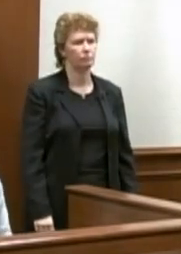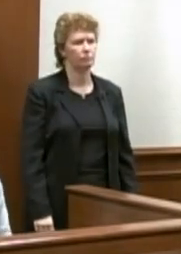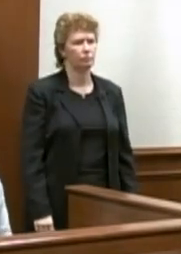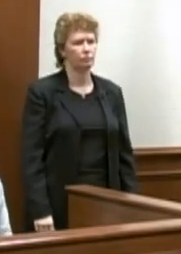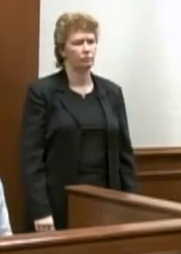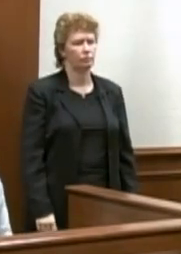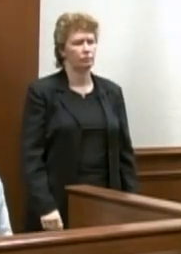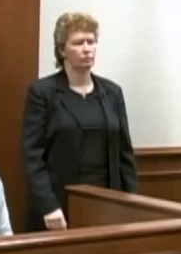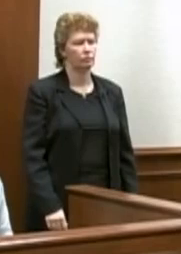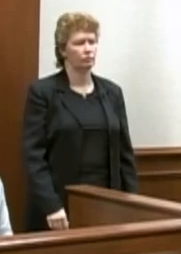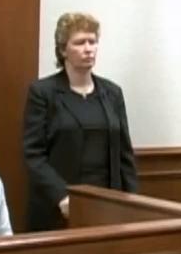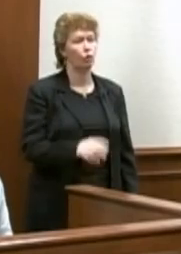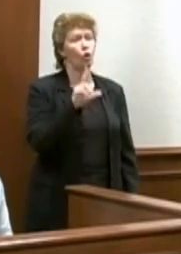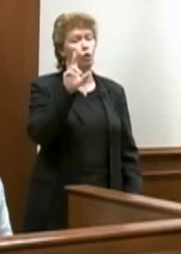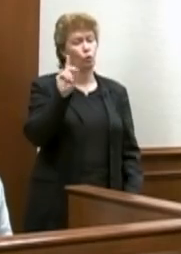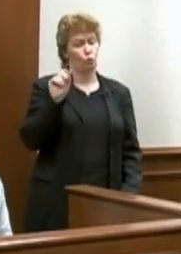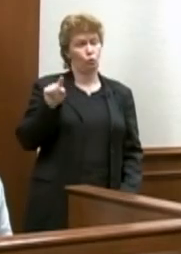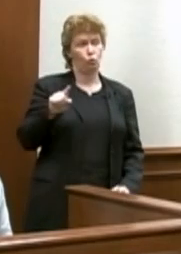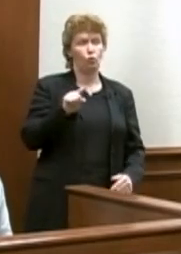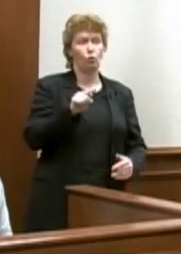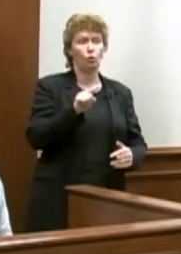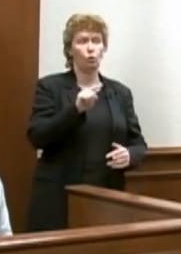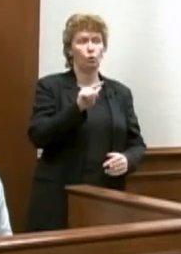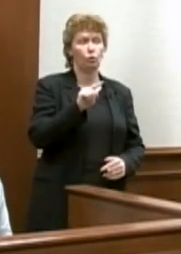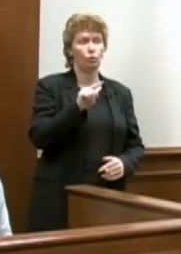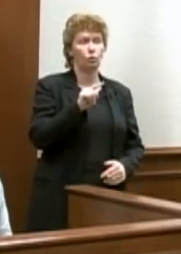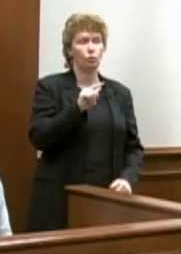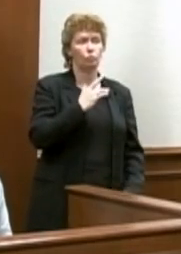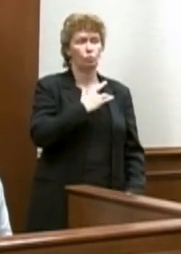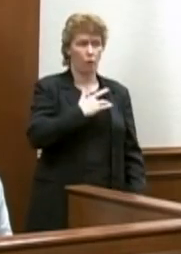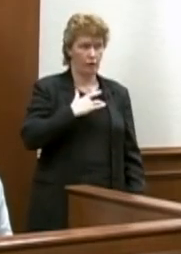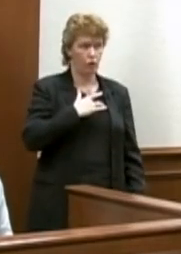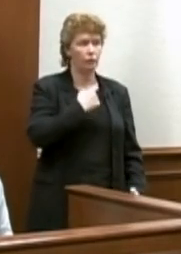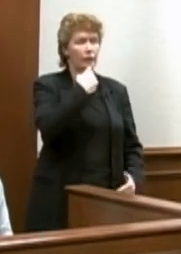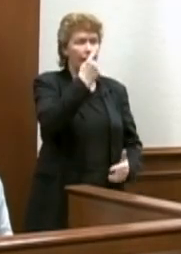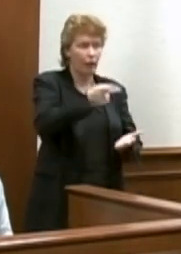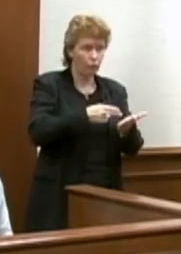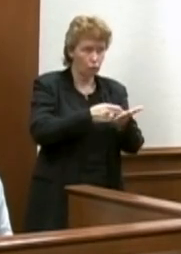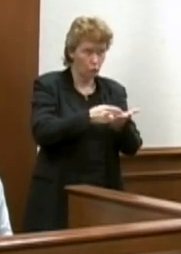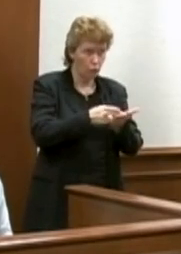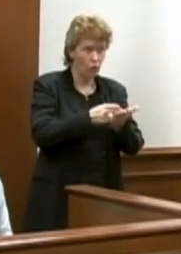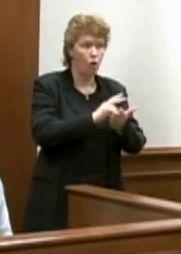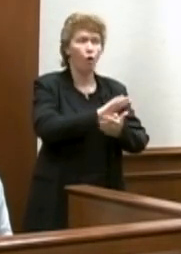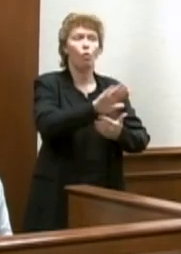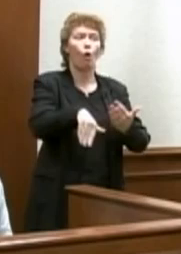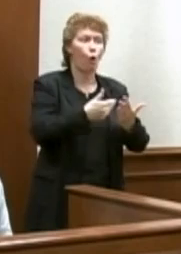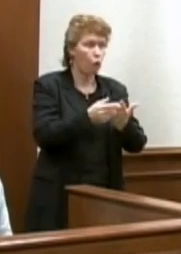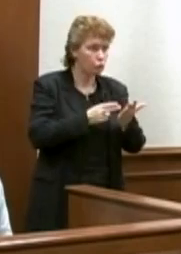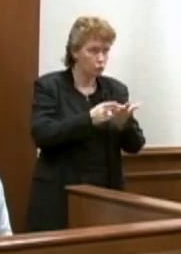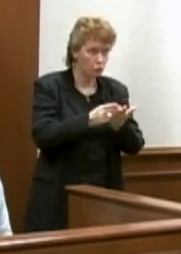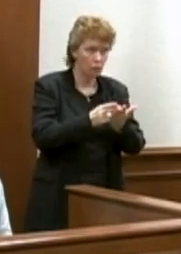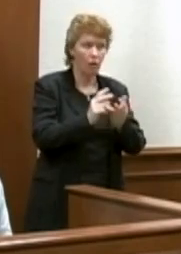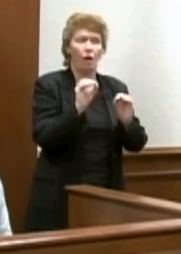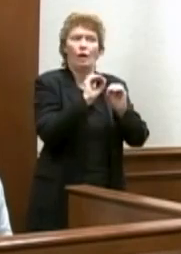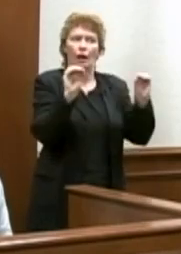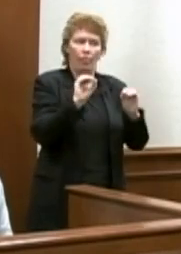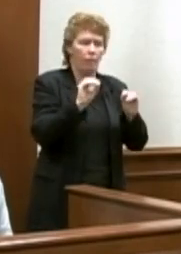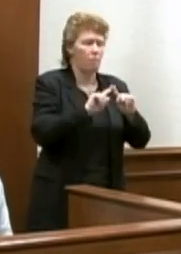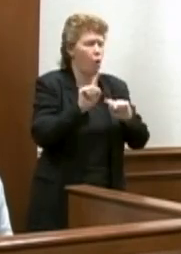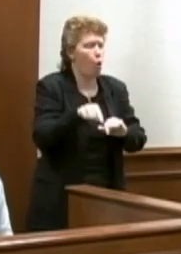Do you swear to tell the truth, the whole truth, and nothing but the truth, under fear of penalty of